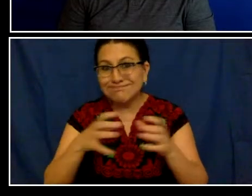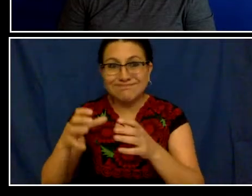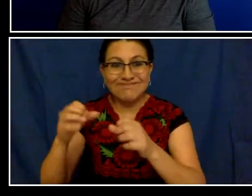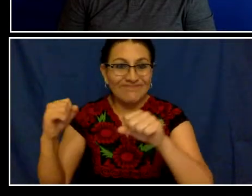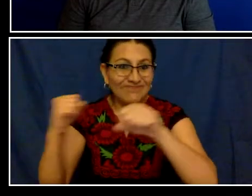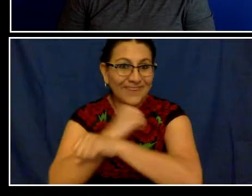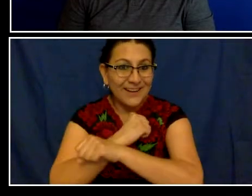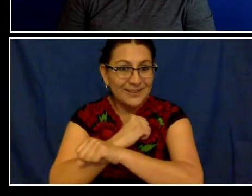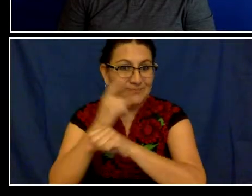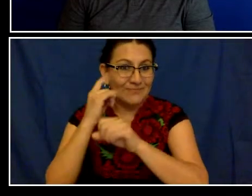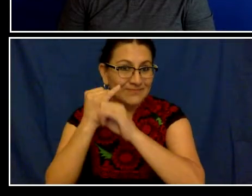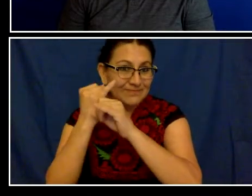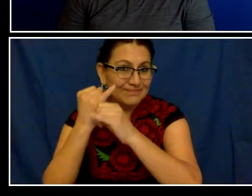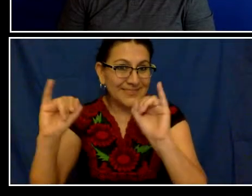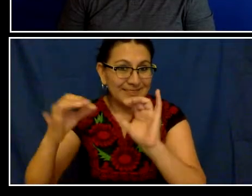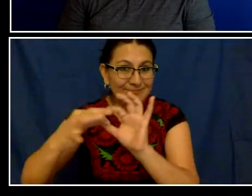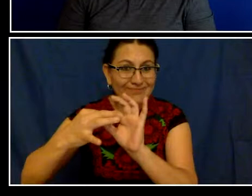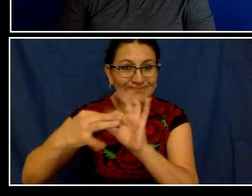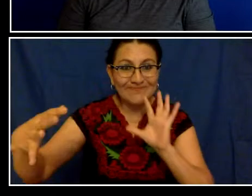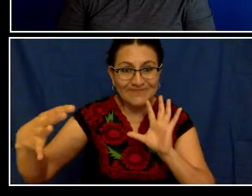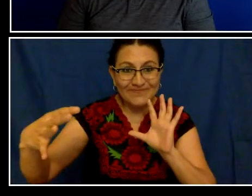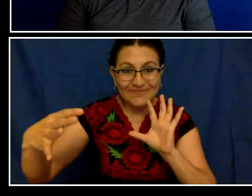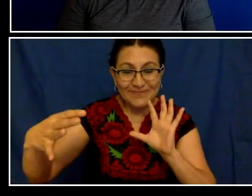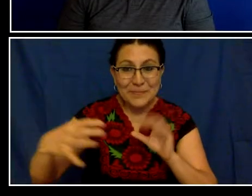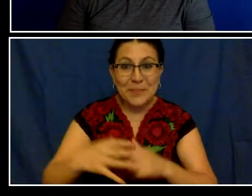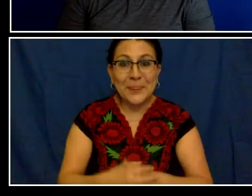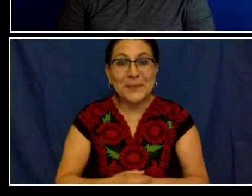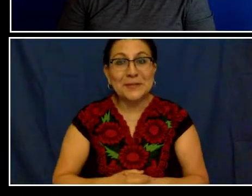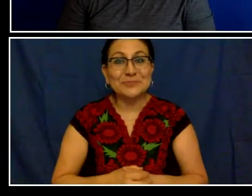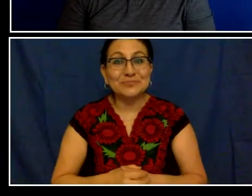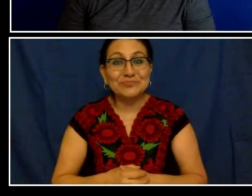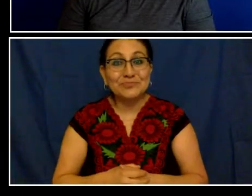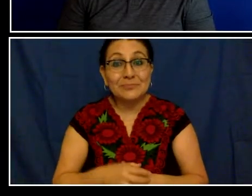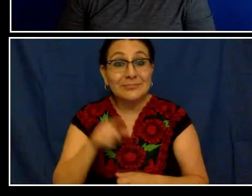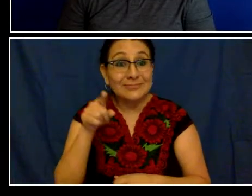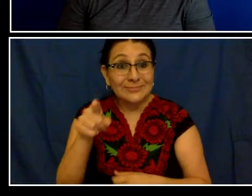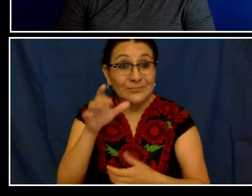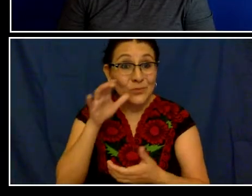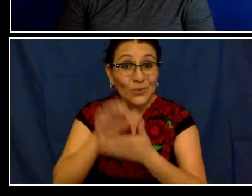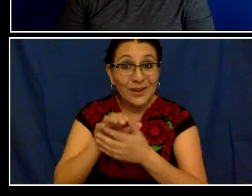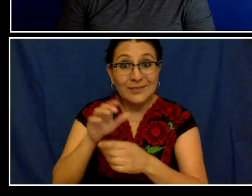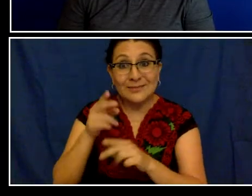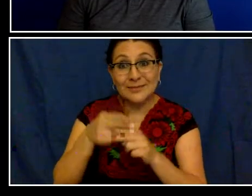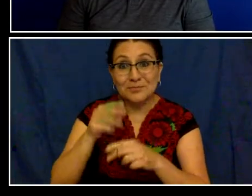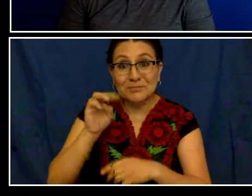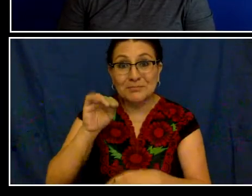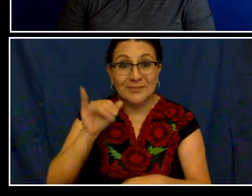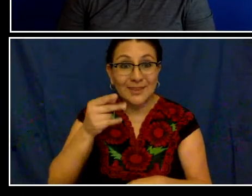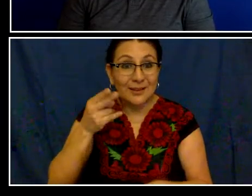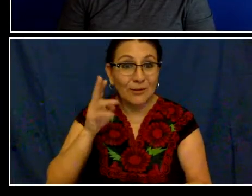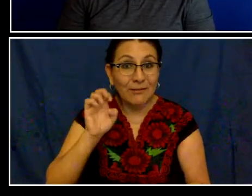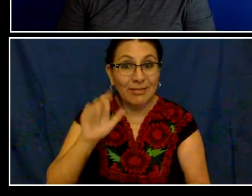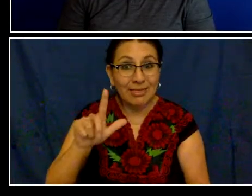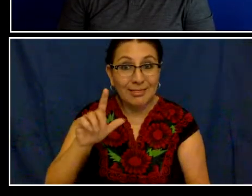leaders who gathered and fought through the independence of Spain.